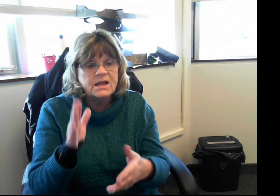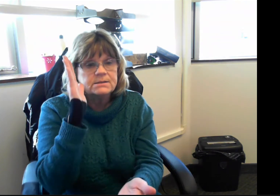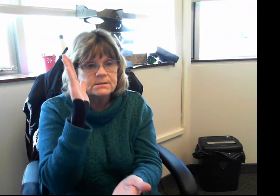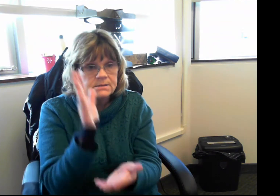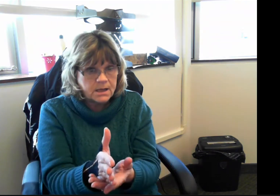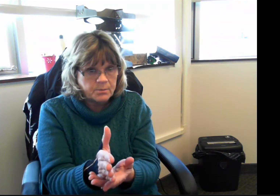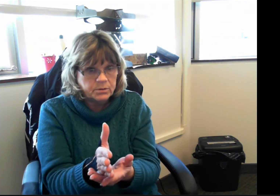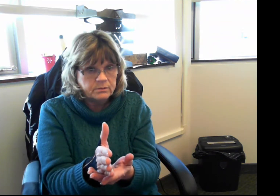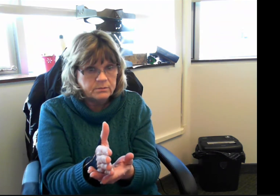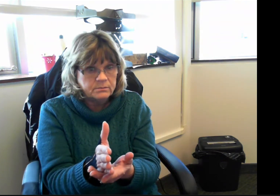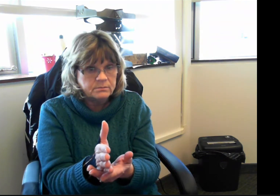Stop.